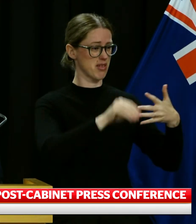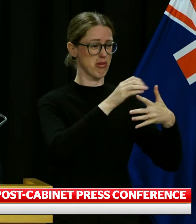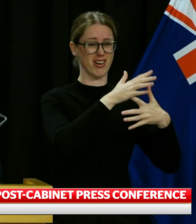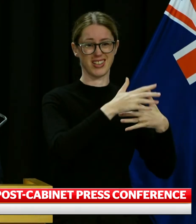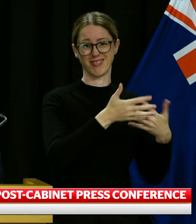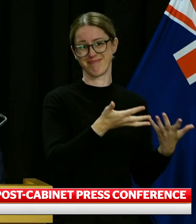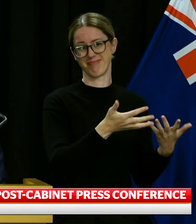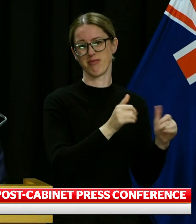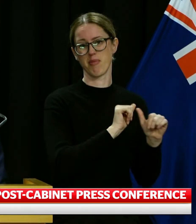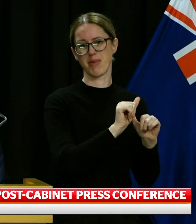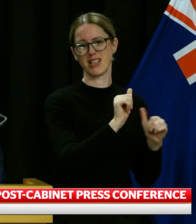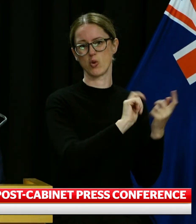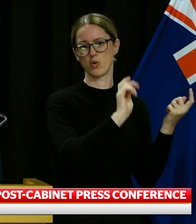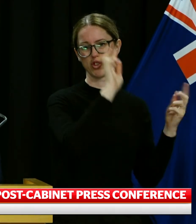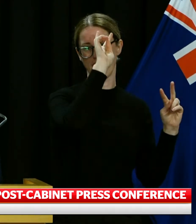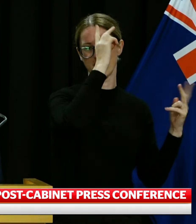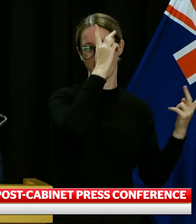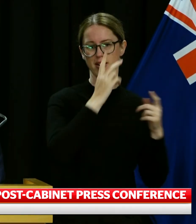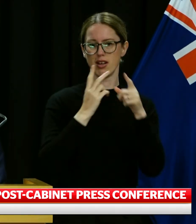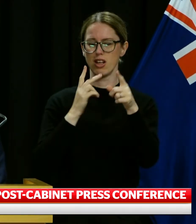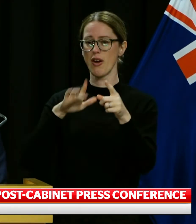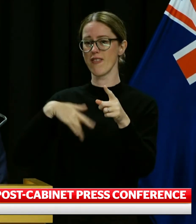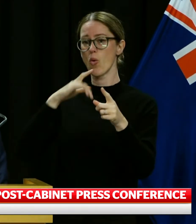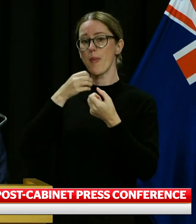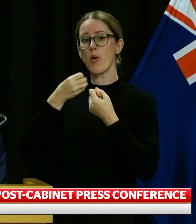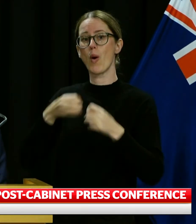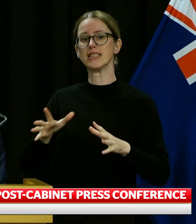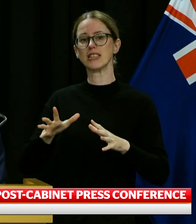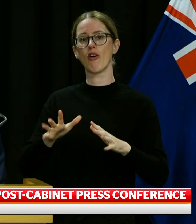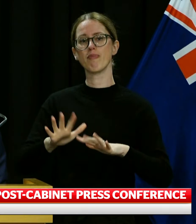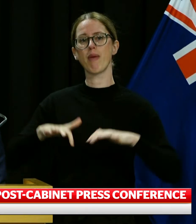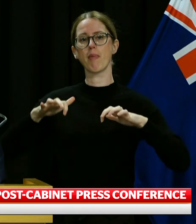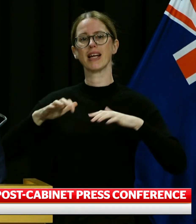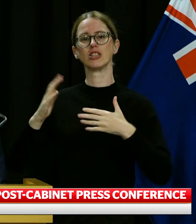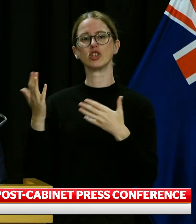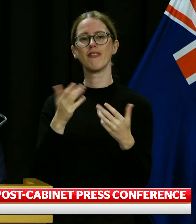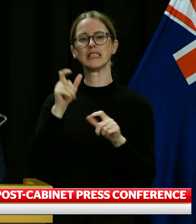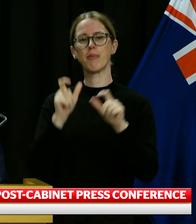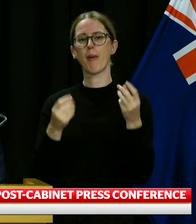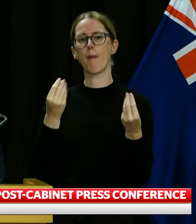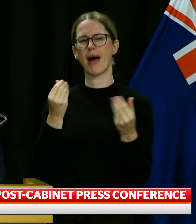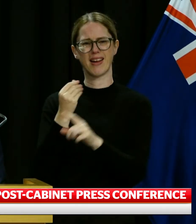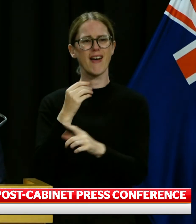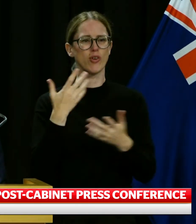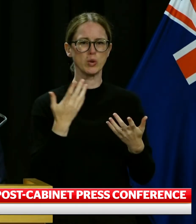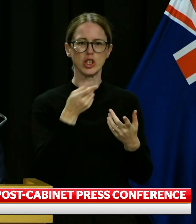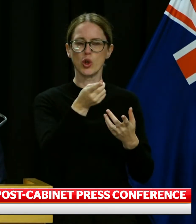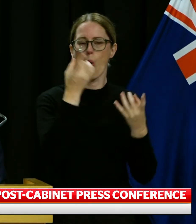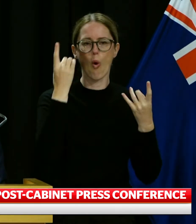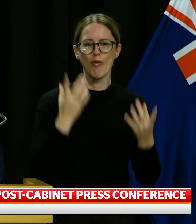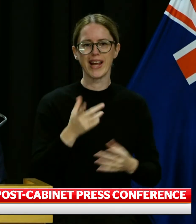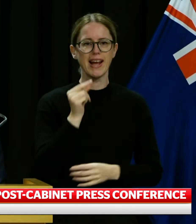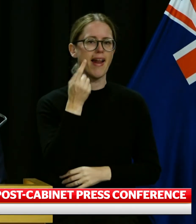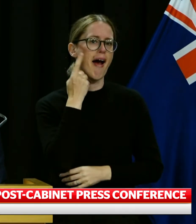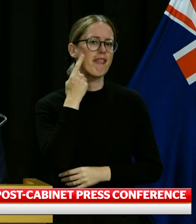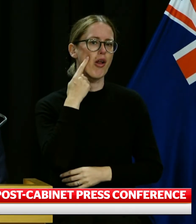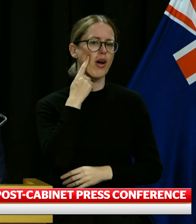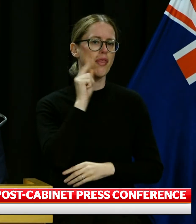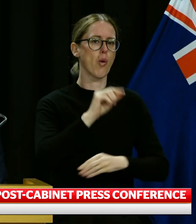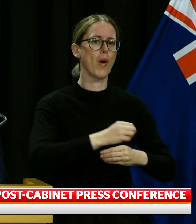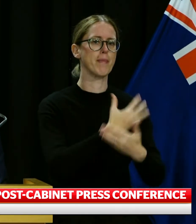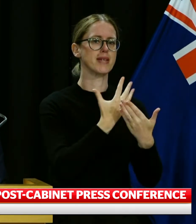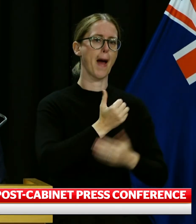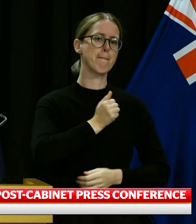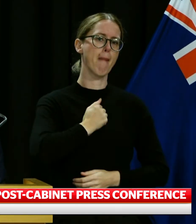back to the drawing board. Would it be a waste of public service time? I think it would be an incredible waste of money. Anybody can look up exactly how much tax they have paid on